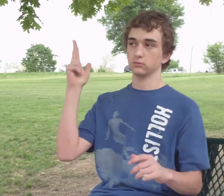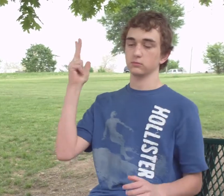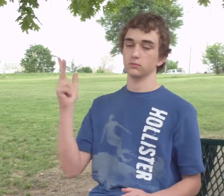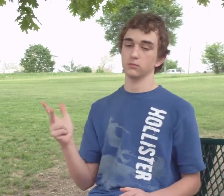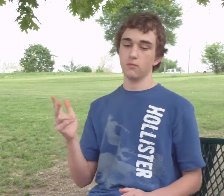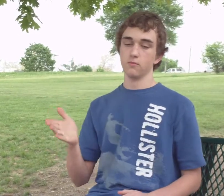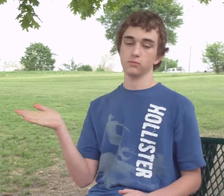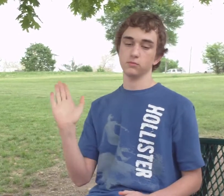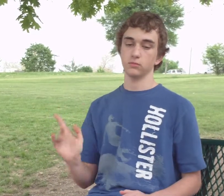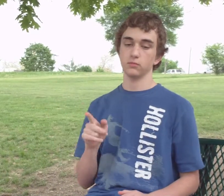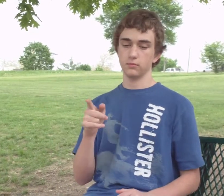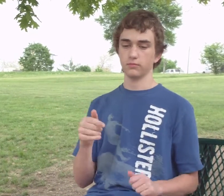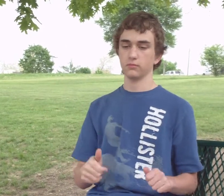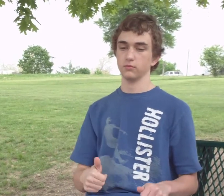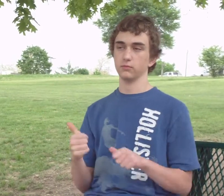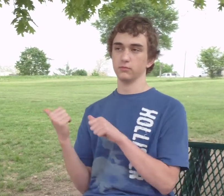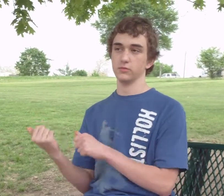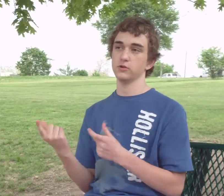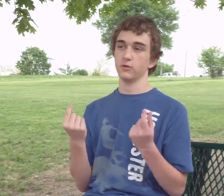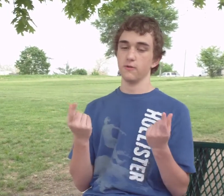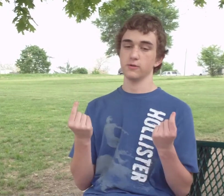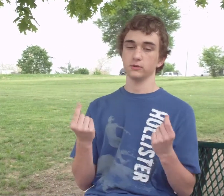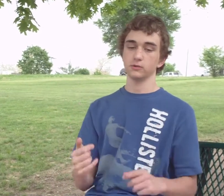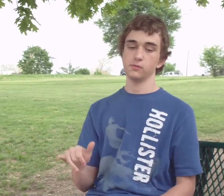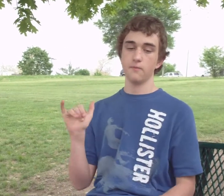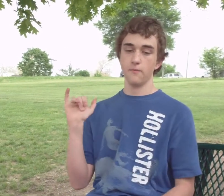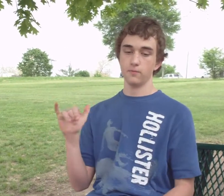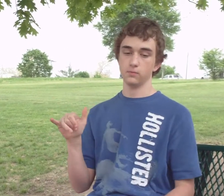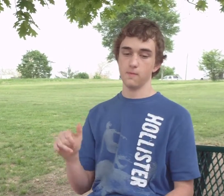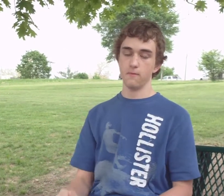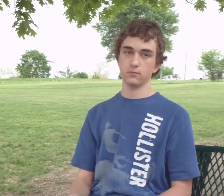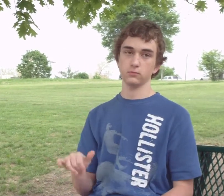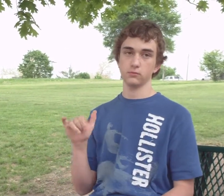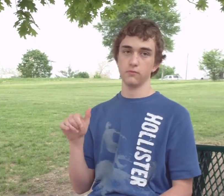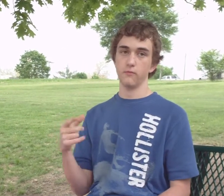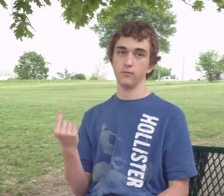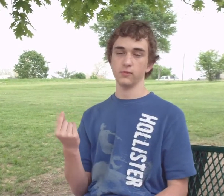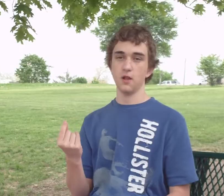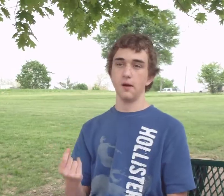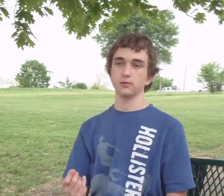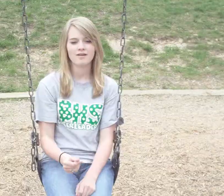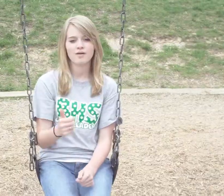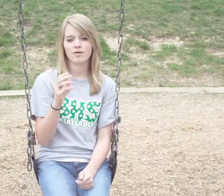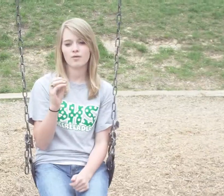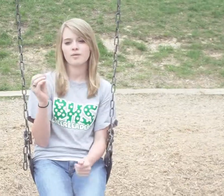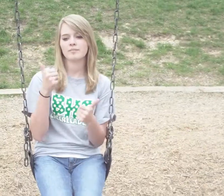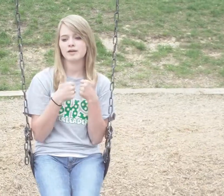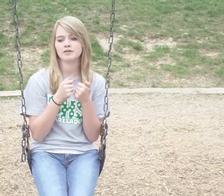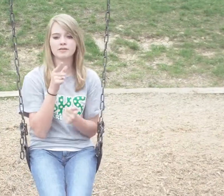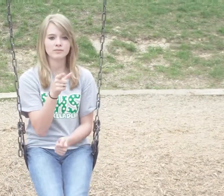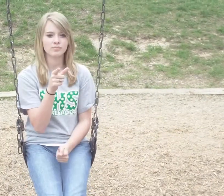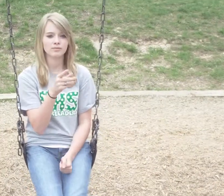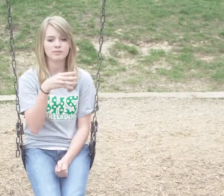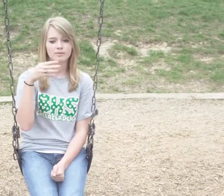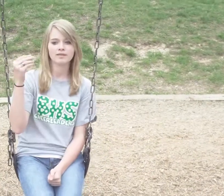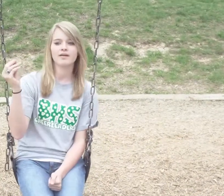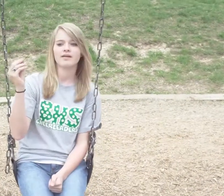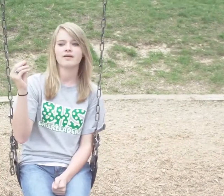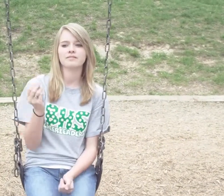dynamic duo. Oh, I never thought that you'd go, but you did, yeah, you did. Oh, and baby, you